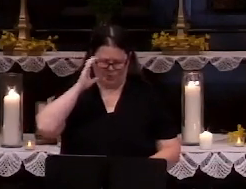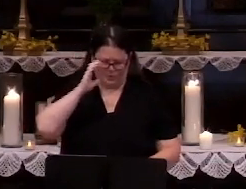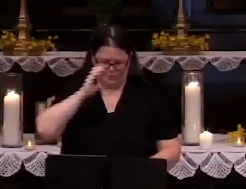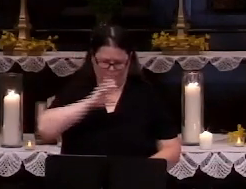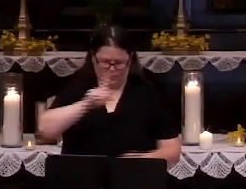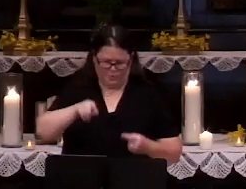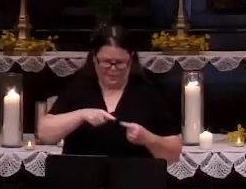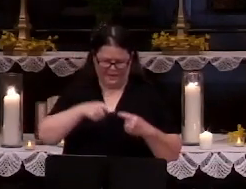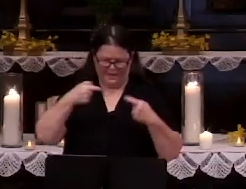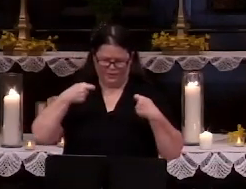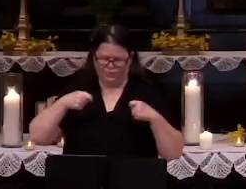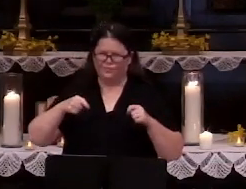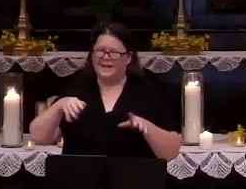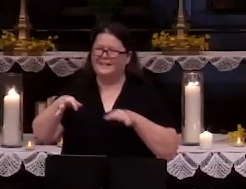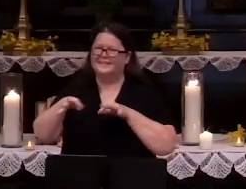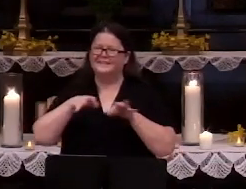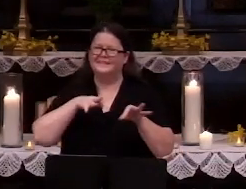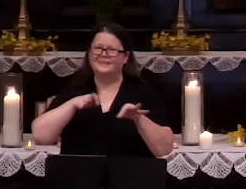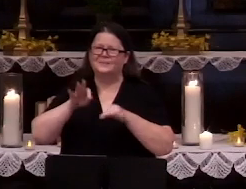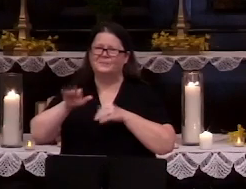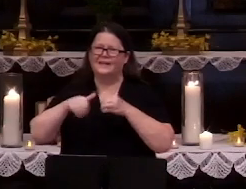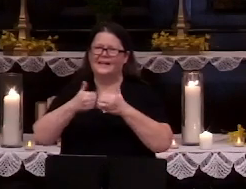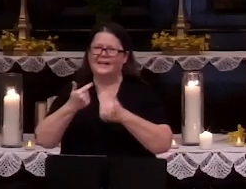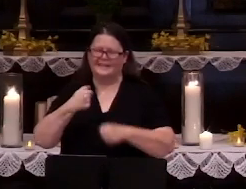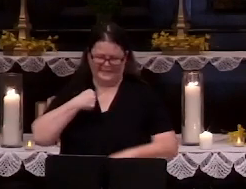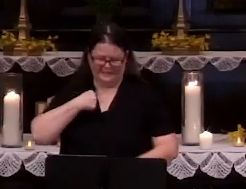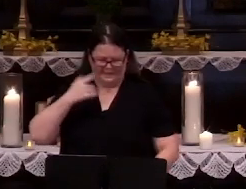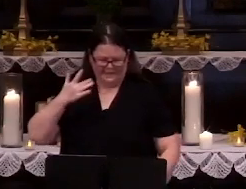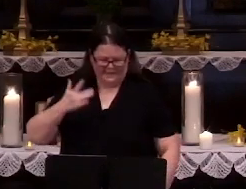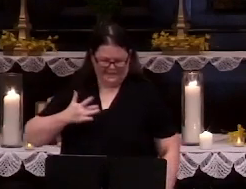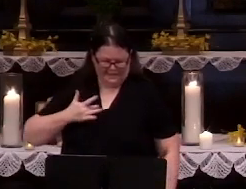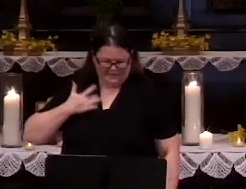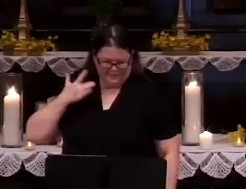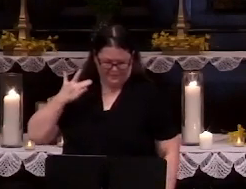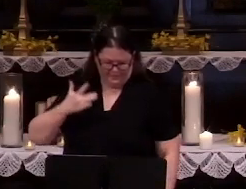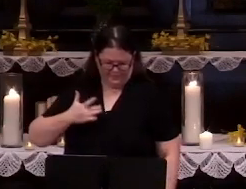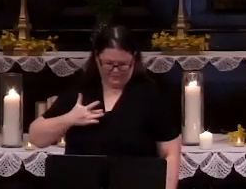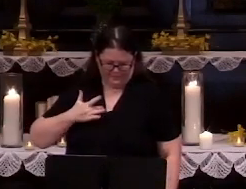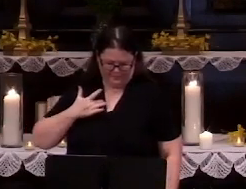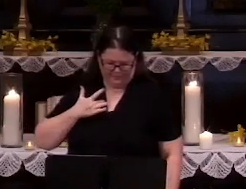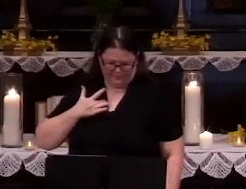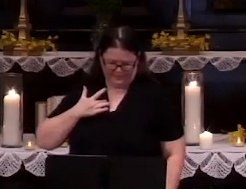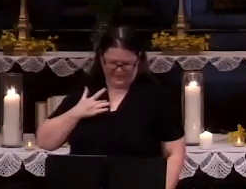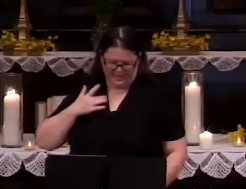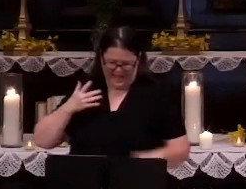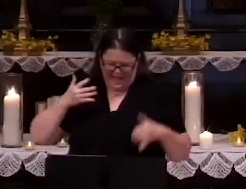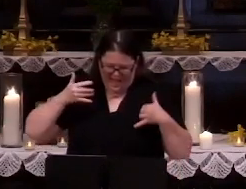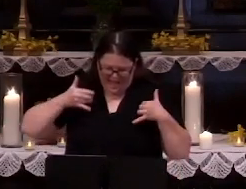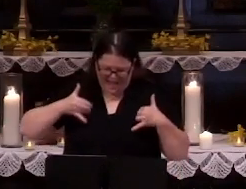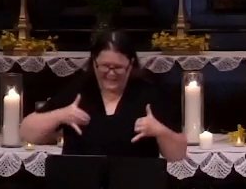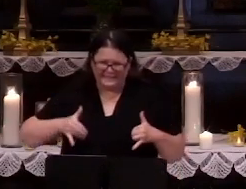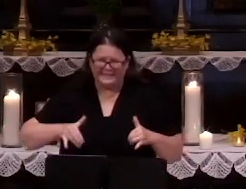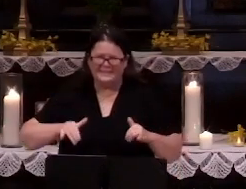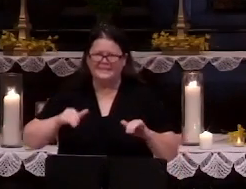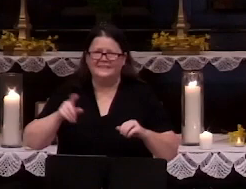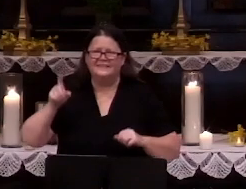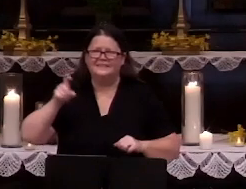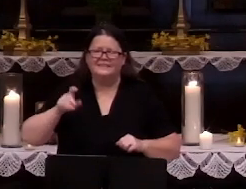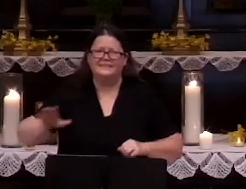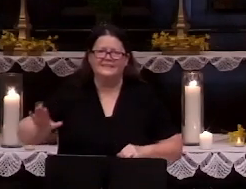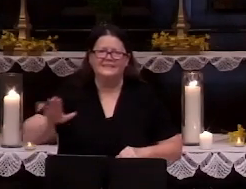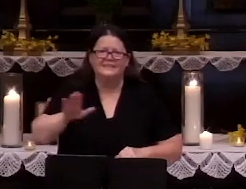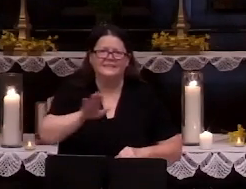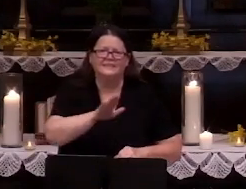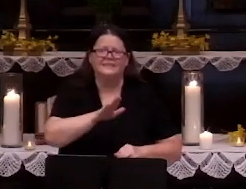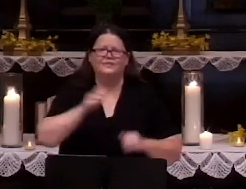to explain how I feel, that I still need your love after all that